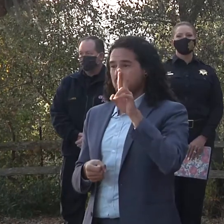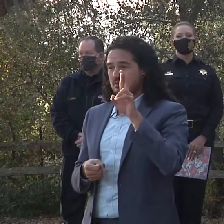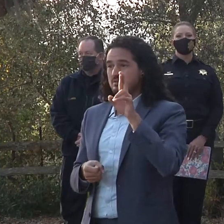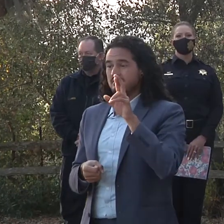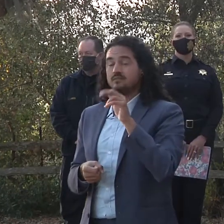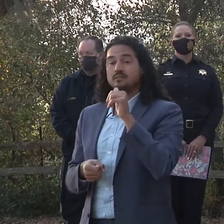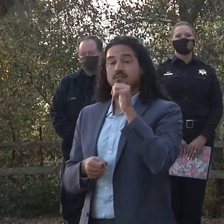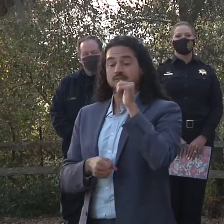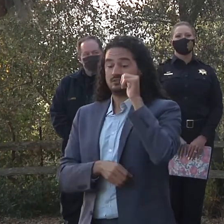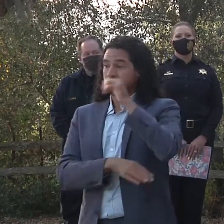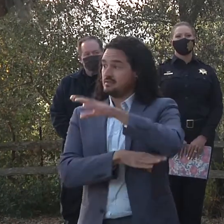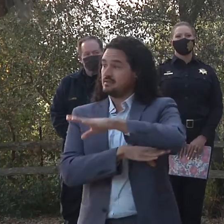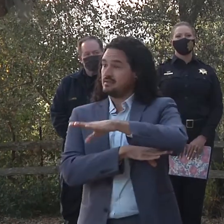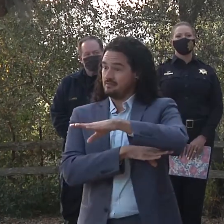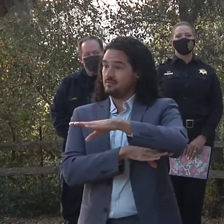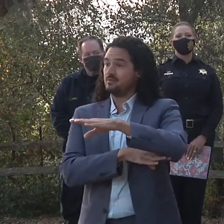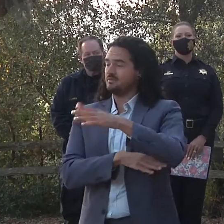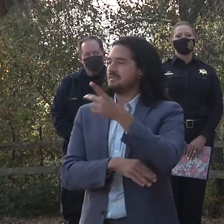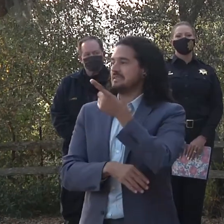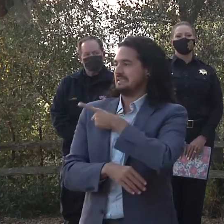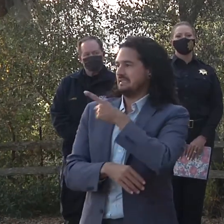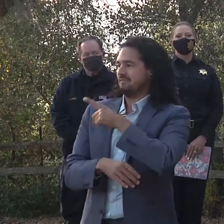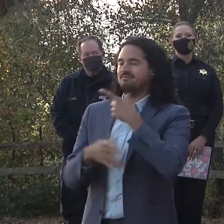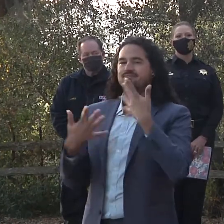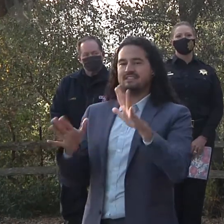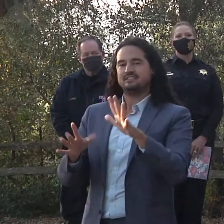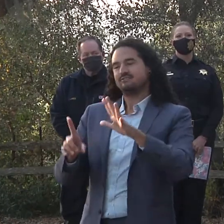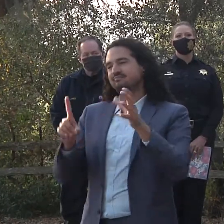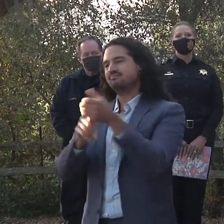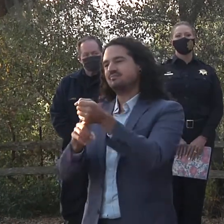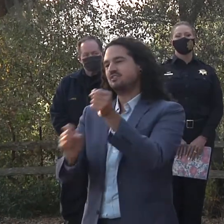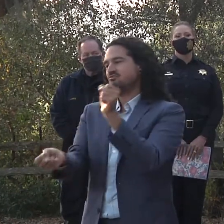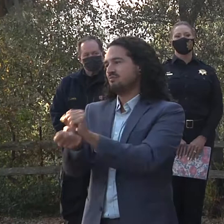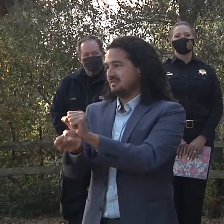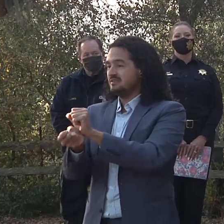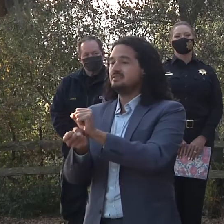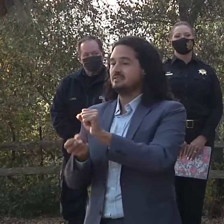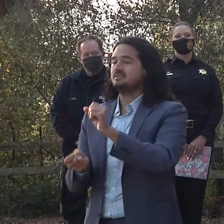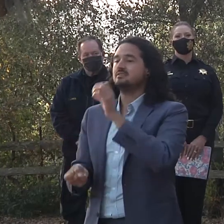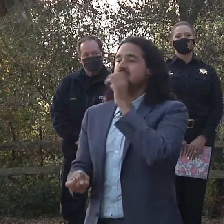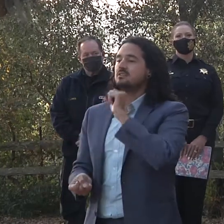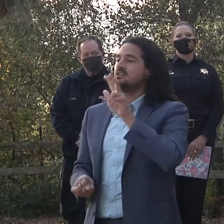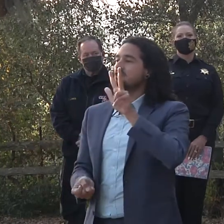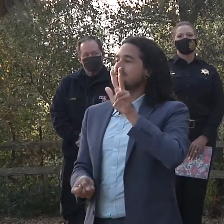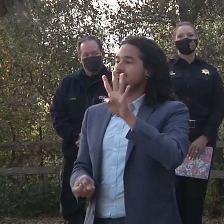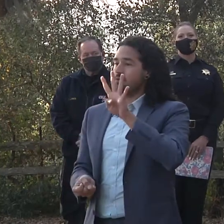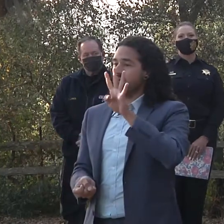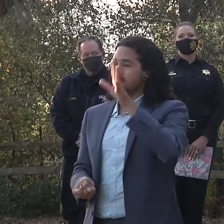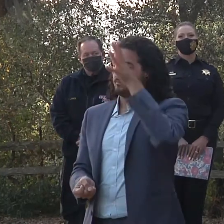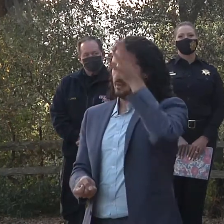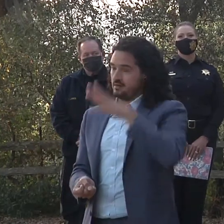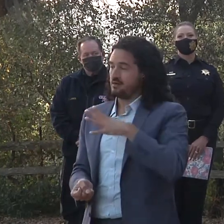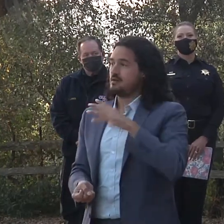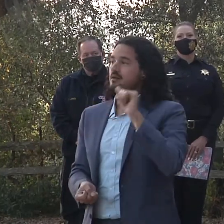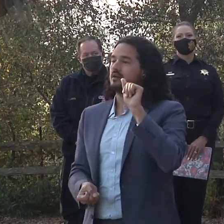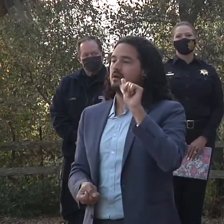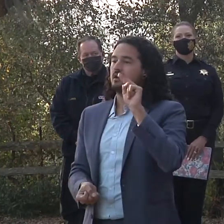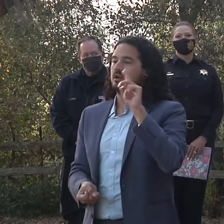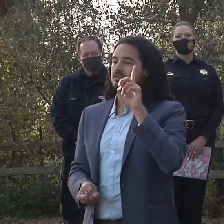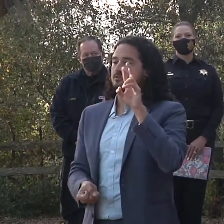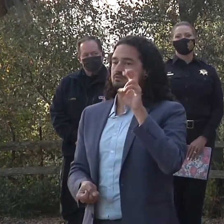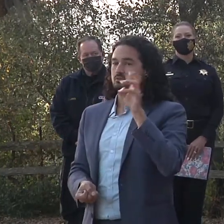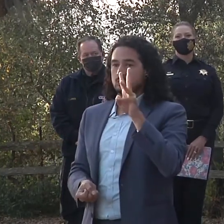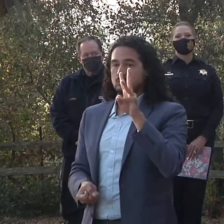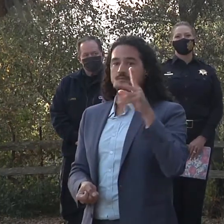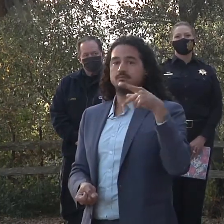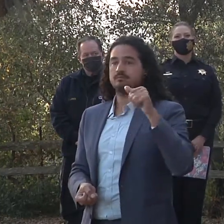late yesterday afternoon, our detectives arrested 34-year-old Andrew Pace, who's a Boulder Creek resident, for that. And so he faces charges of